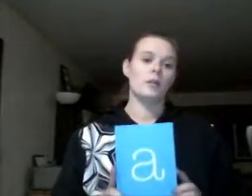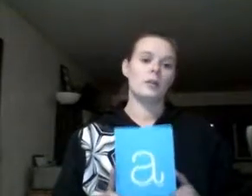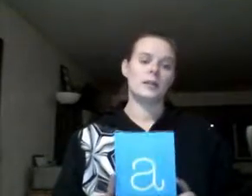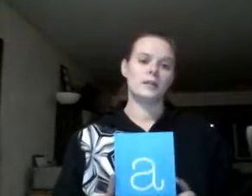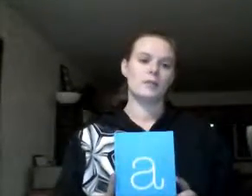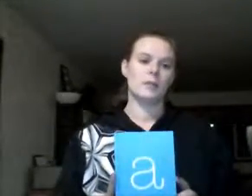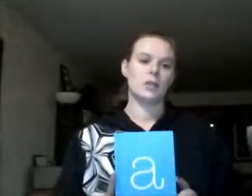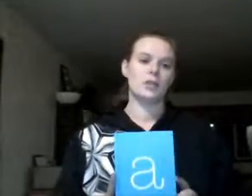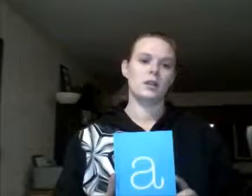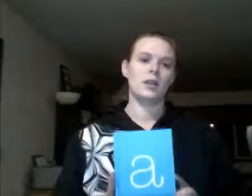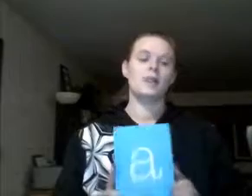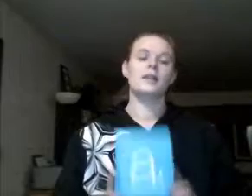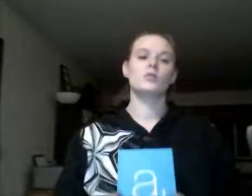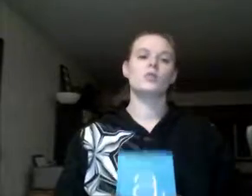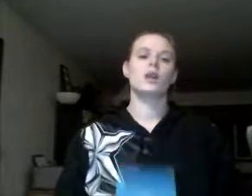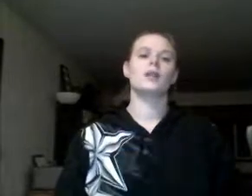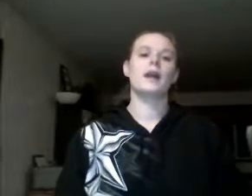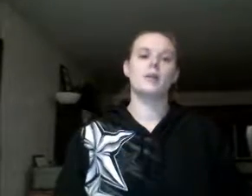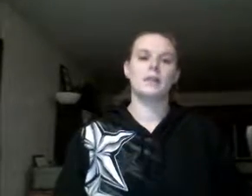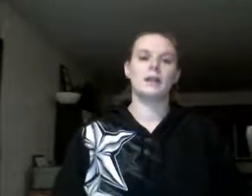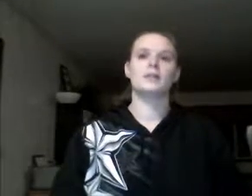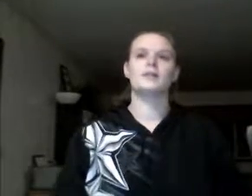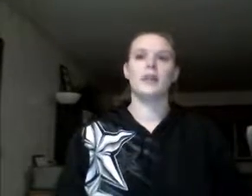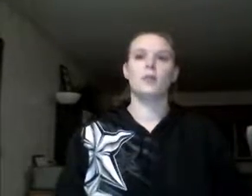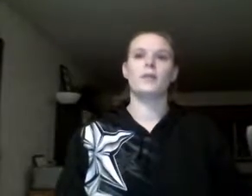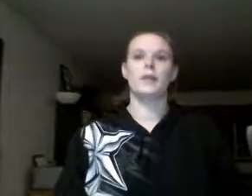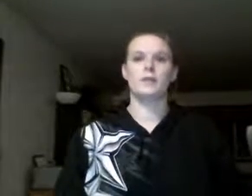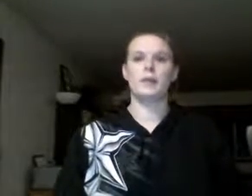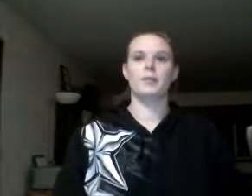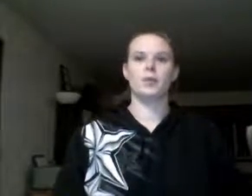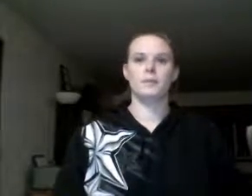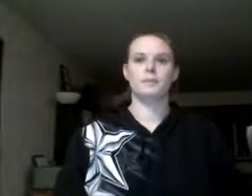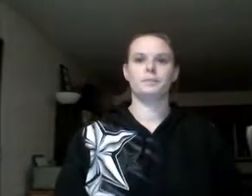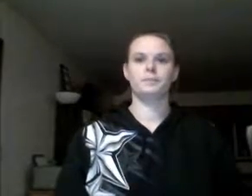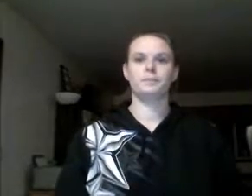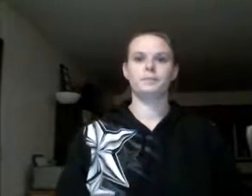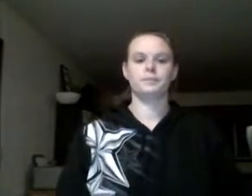pricing information. This will allow me to stay within my budget.